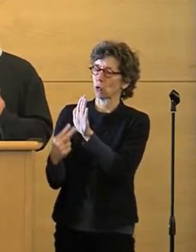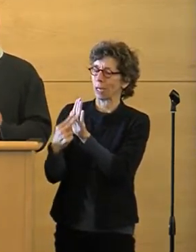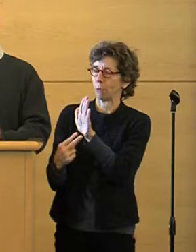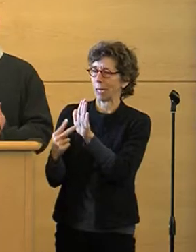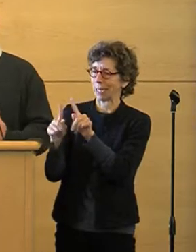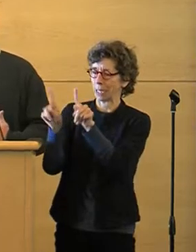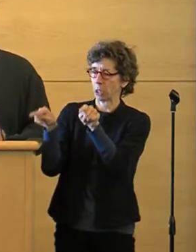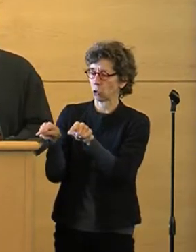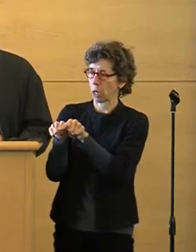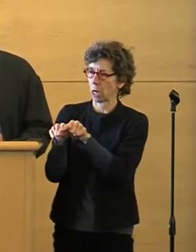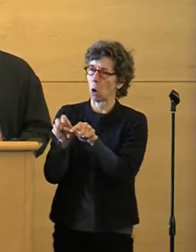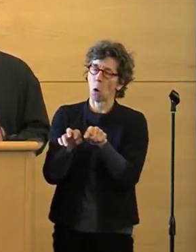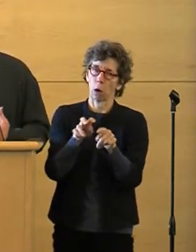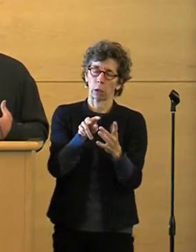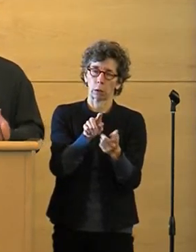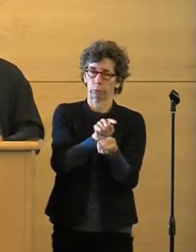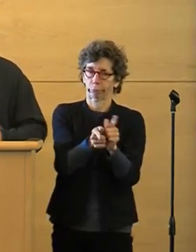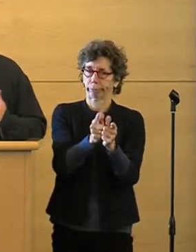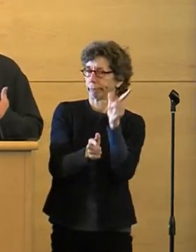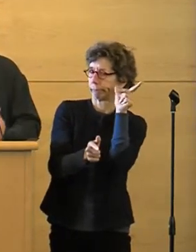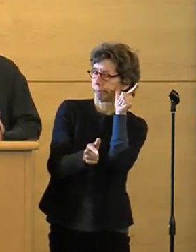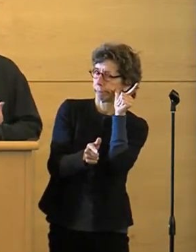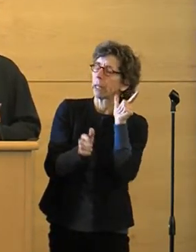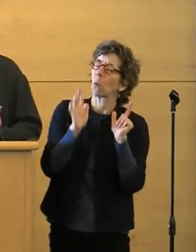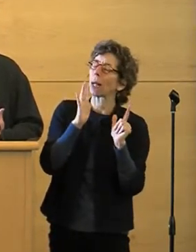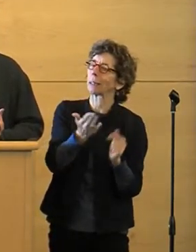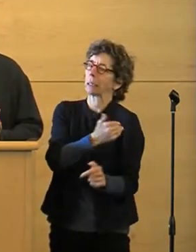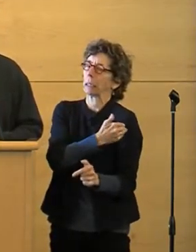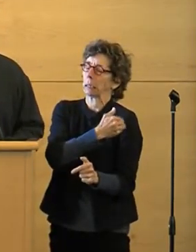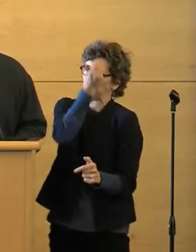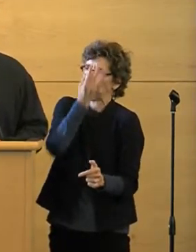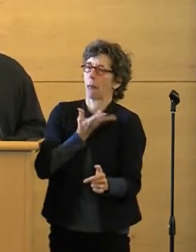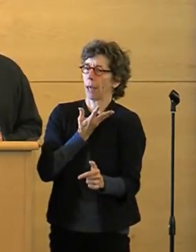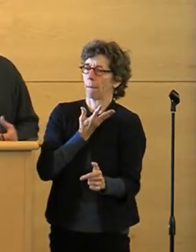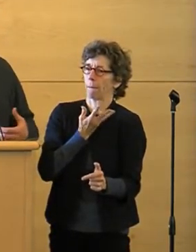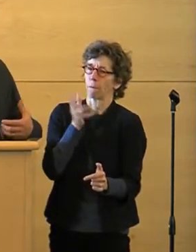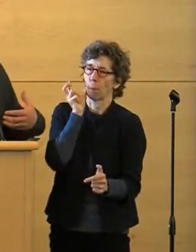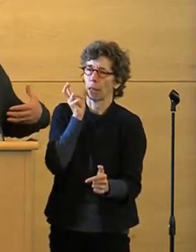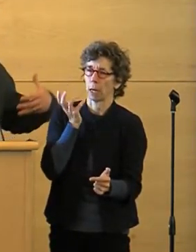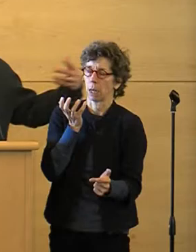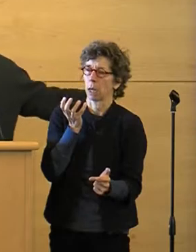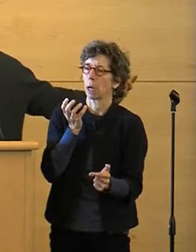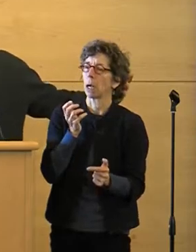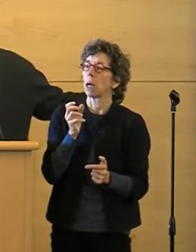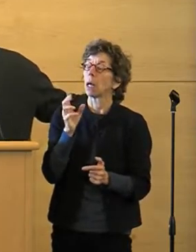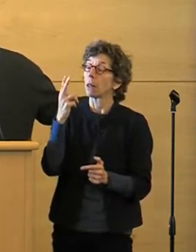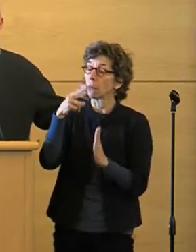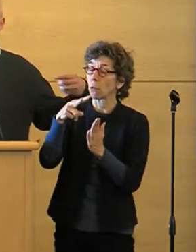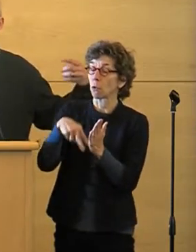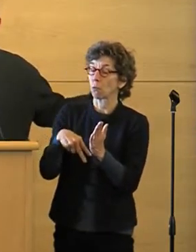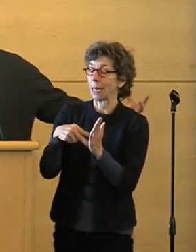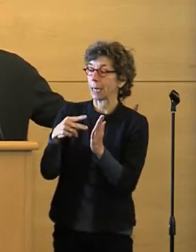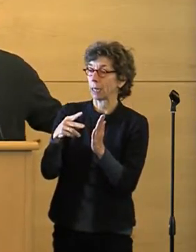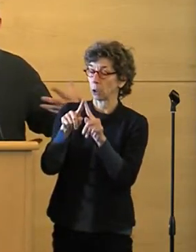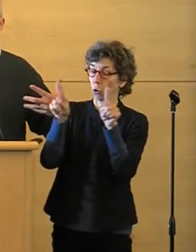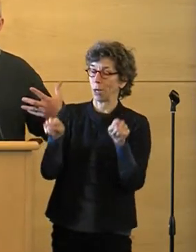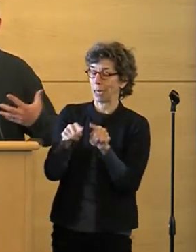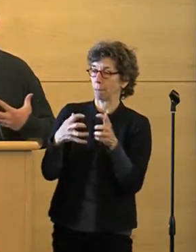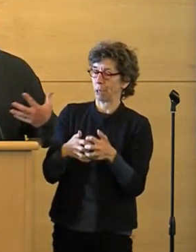connected to the form field. And so behind the scenes, the code unites those two pieces of